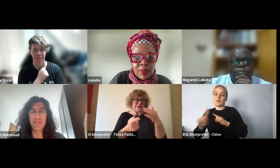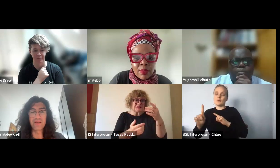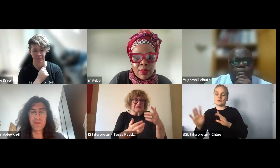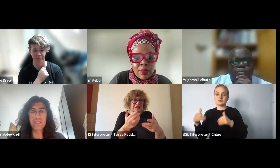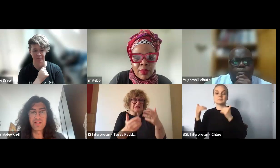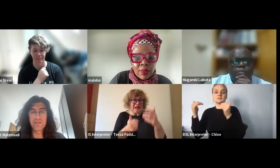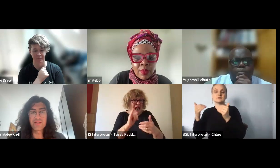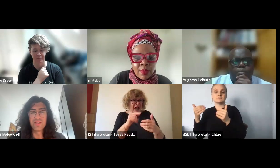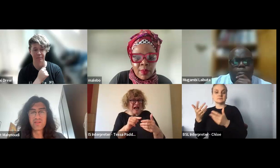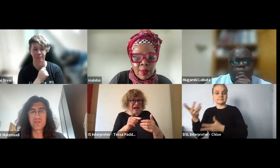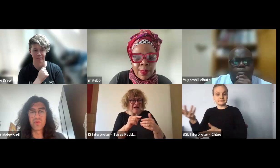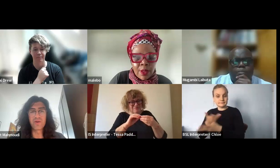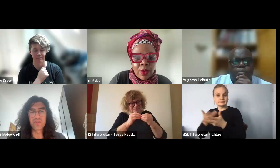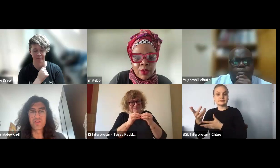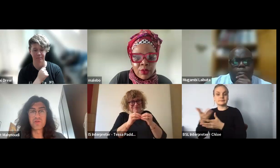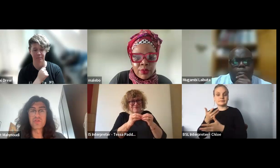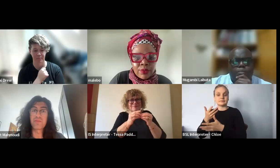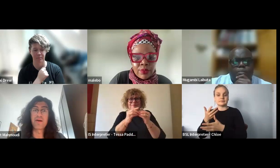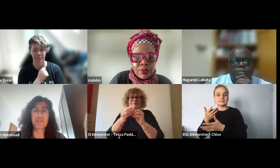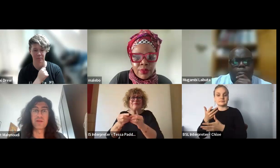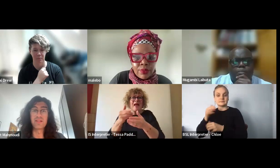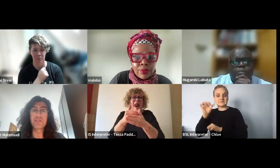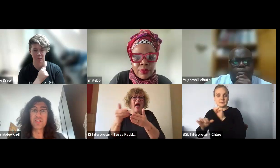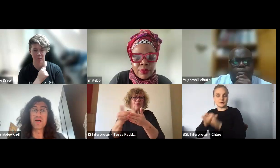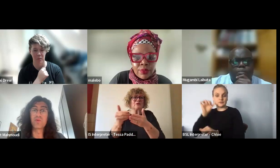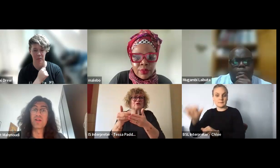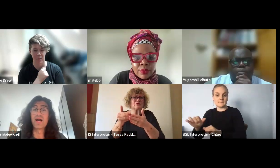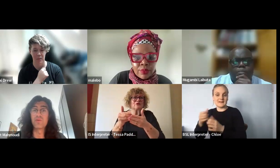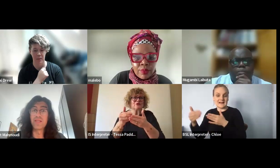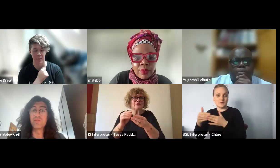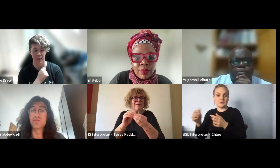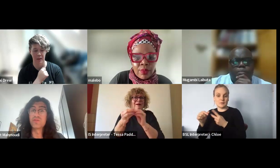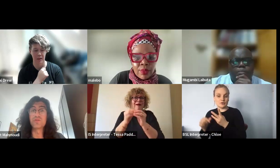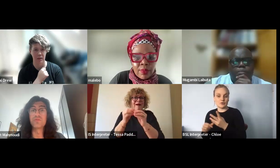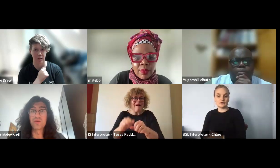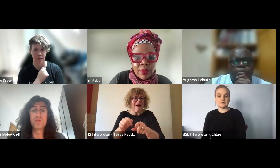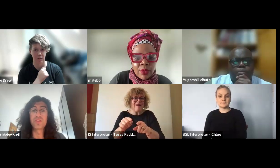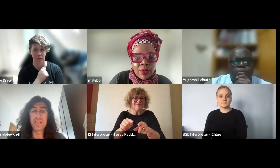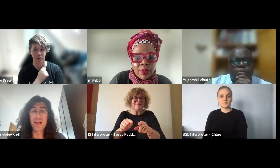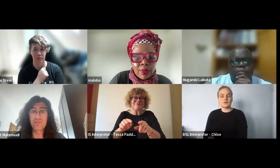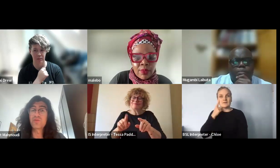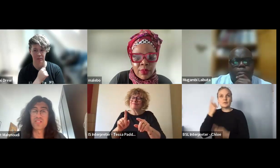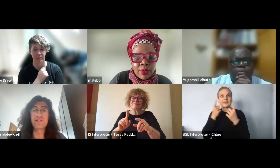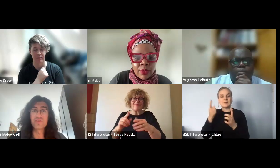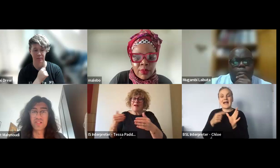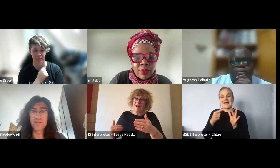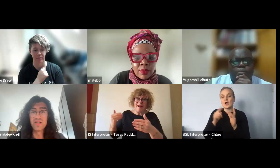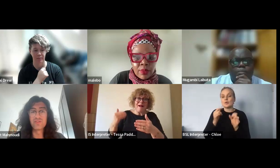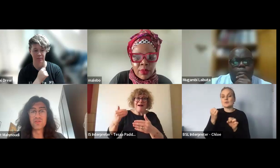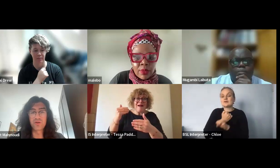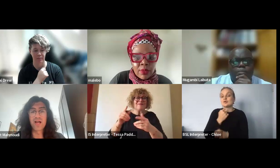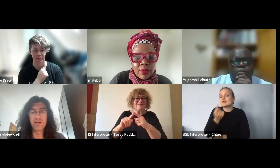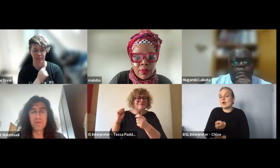it economic credence to the point where you could do some amount of speculation about what AI will be able to do tomorrow or the day after or 10 years